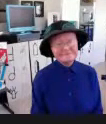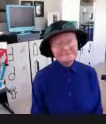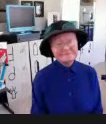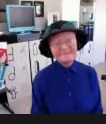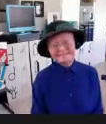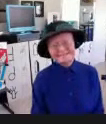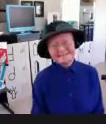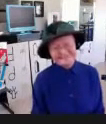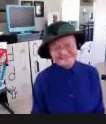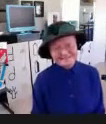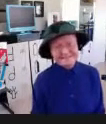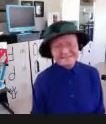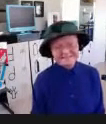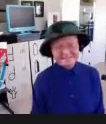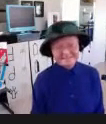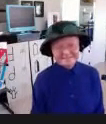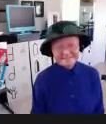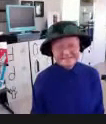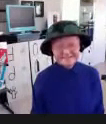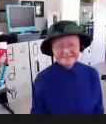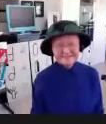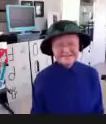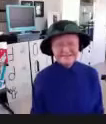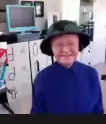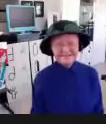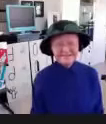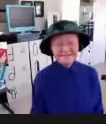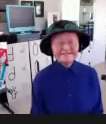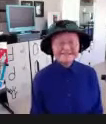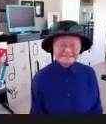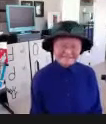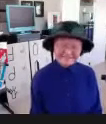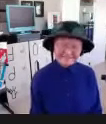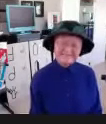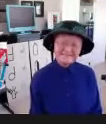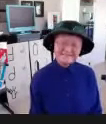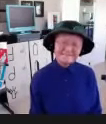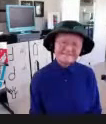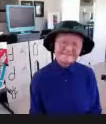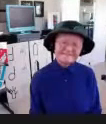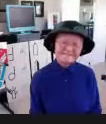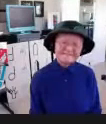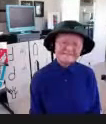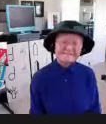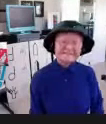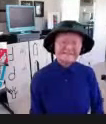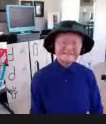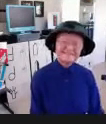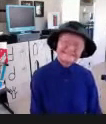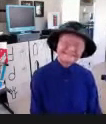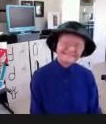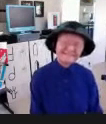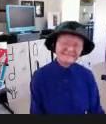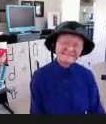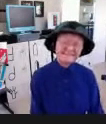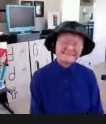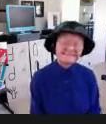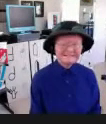Okay. Portuguese is different and the same. It has the fluttery fingers. I think I went and closed the wrong thing there. Damn it.